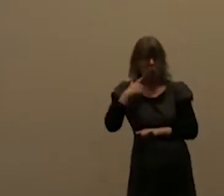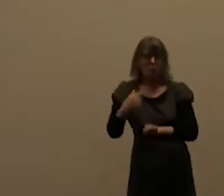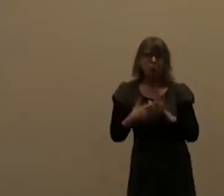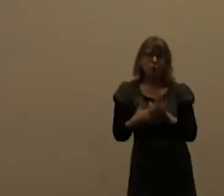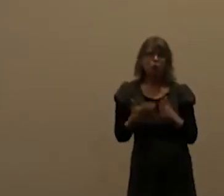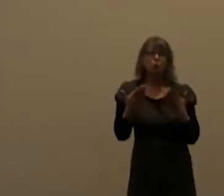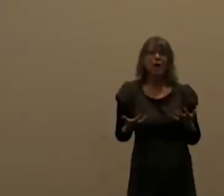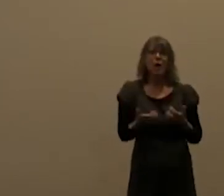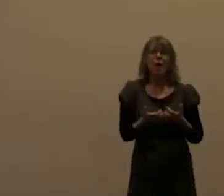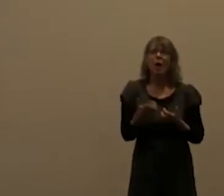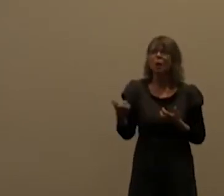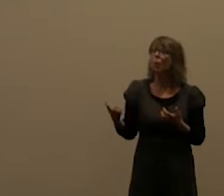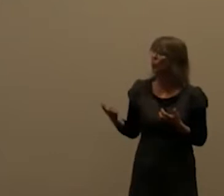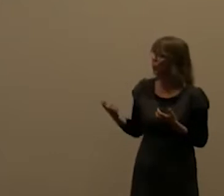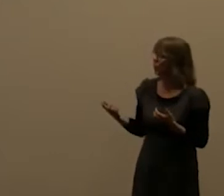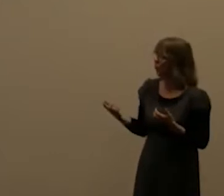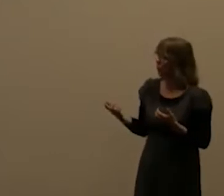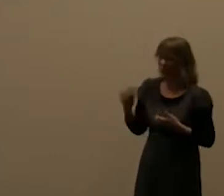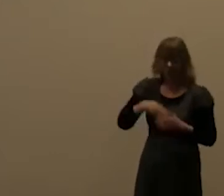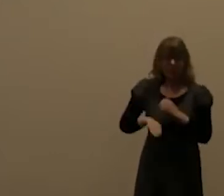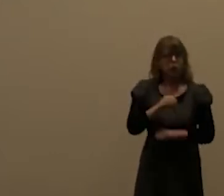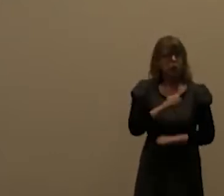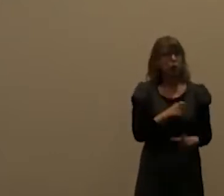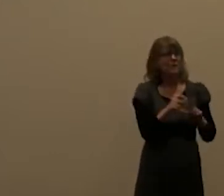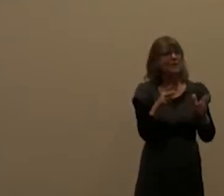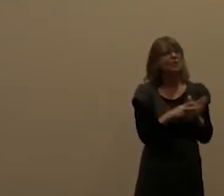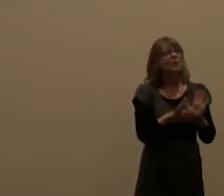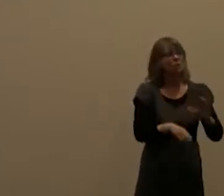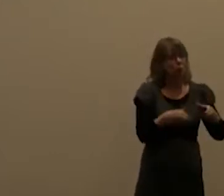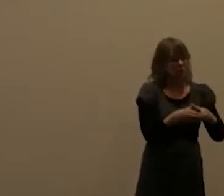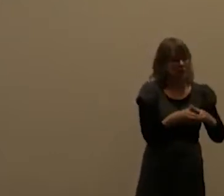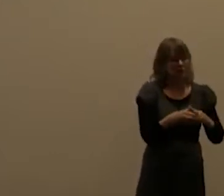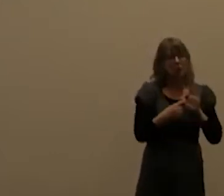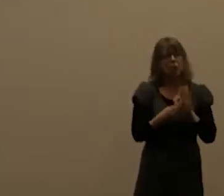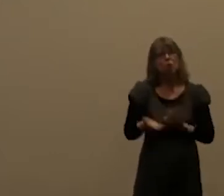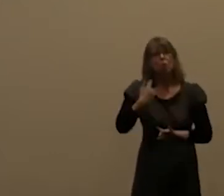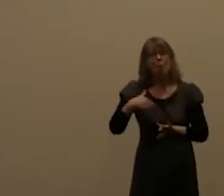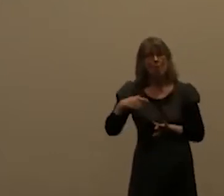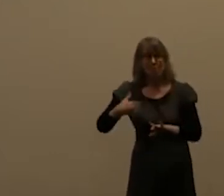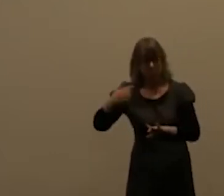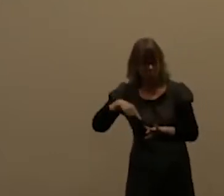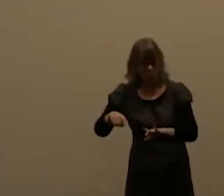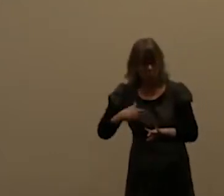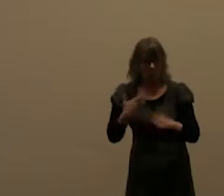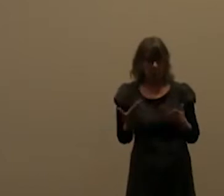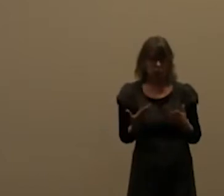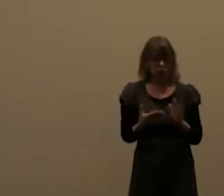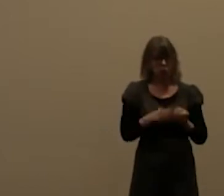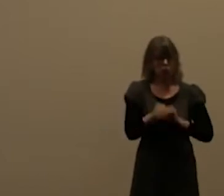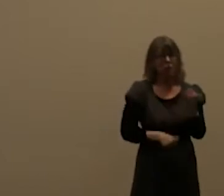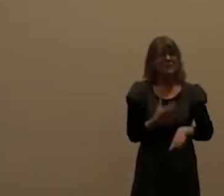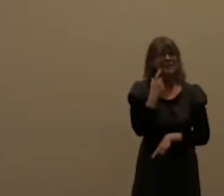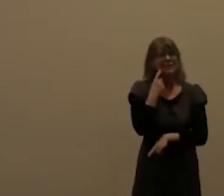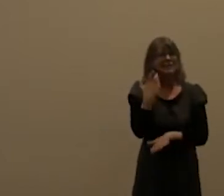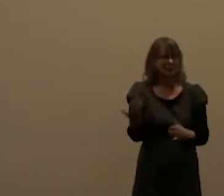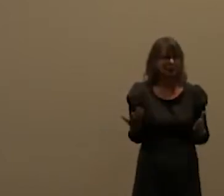and integrate that here into Dataverse for Teams. Because I already showed one that I did, but just the process, I want to show you how easy it is. So I have an app called Quick